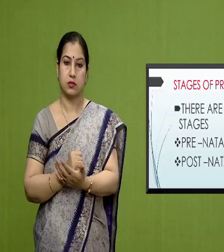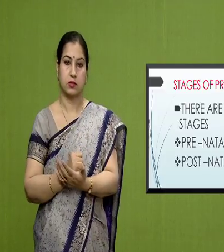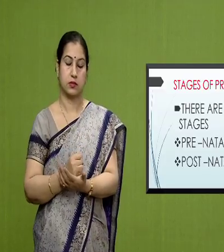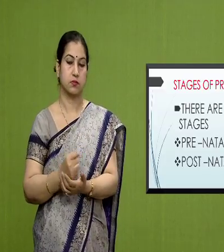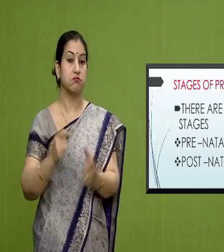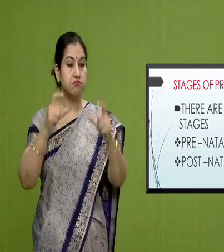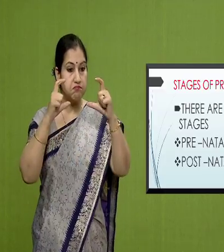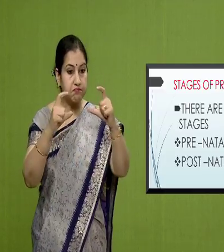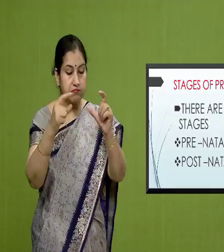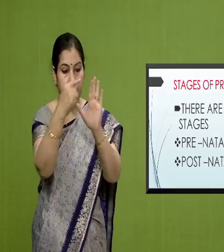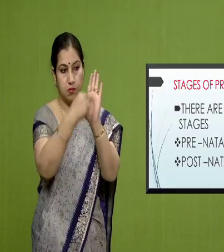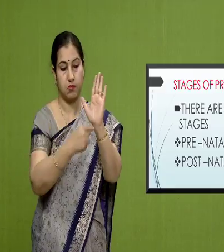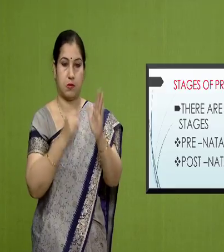care.